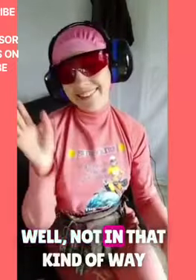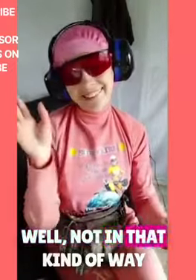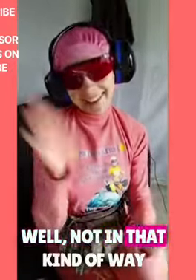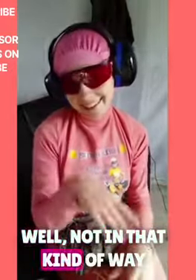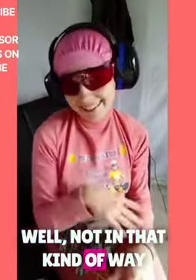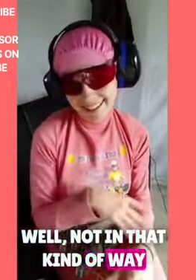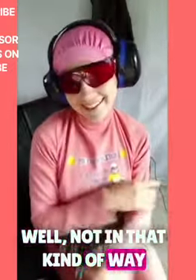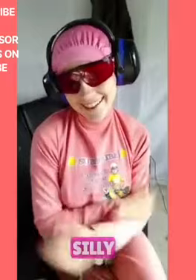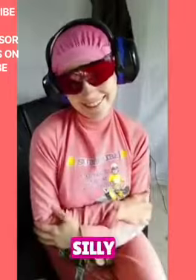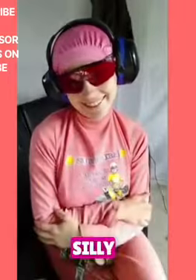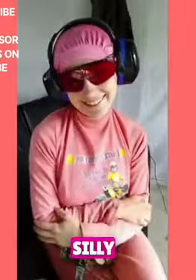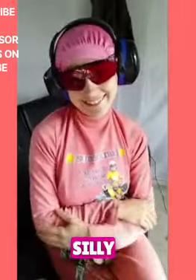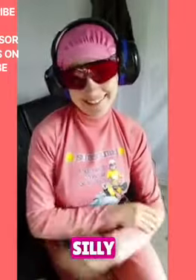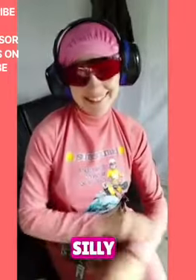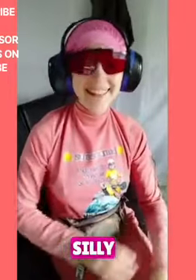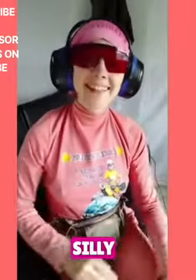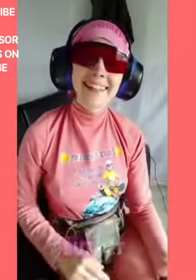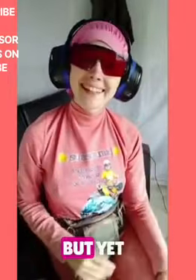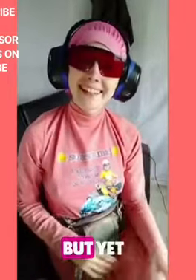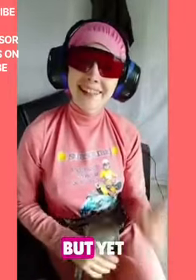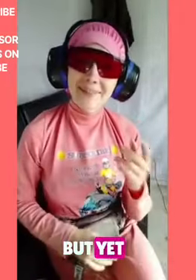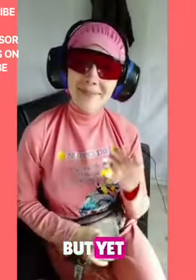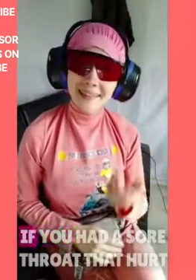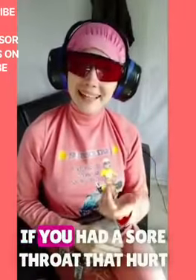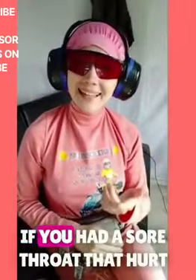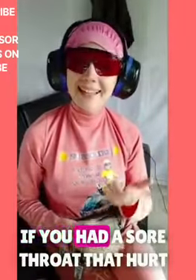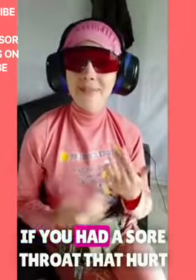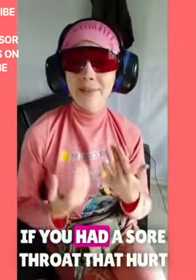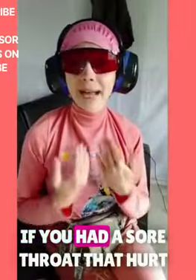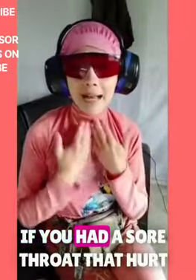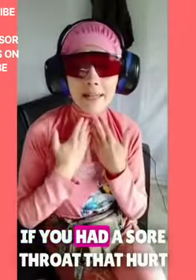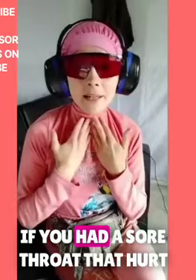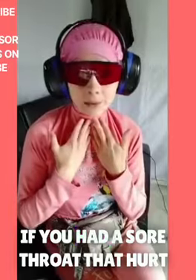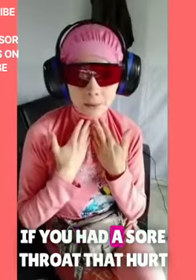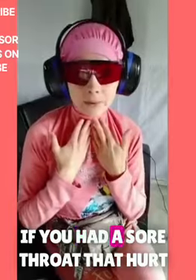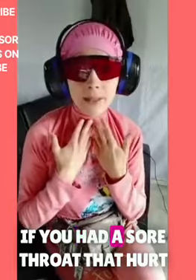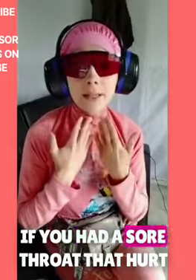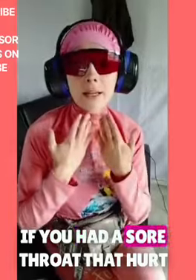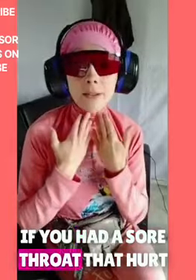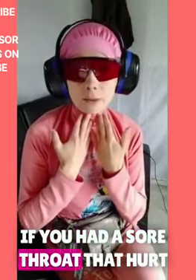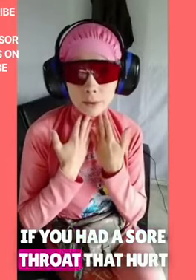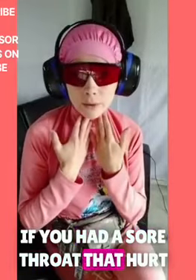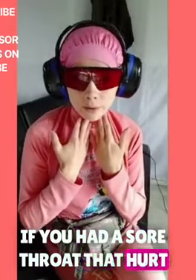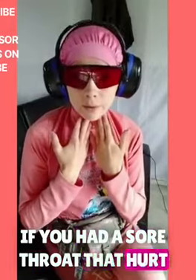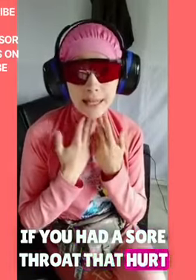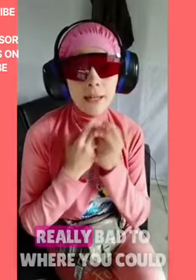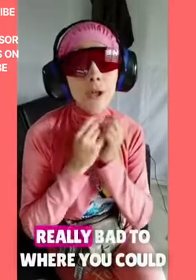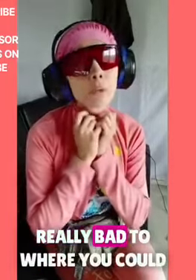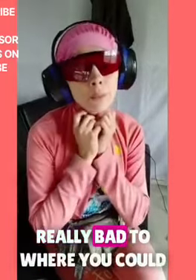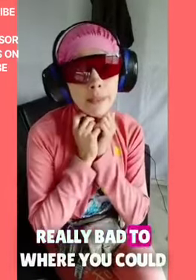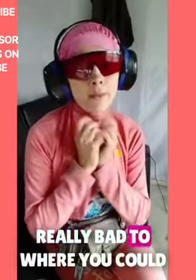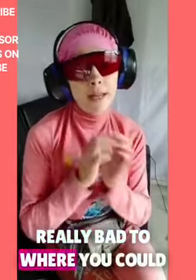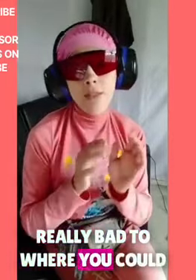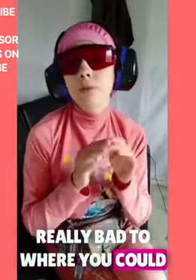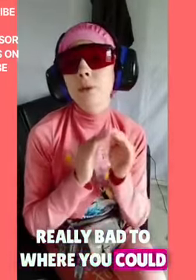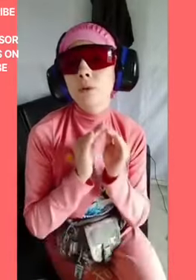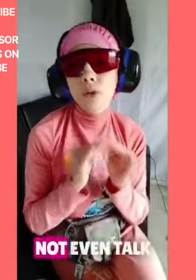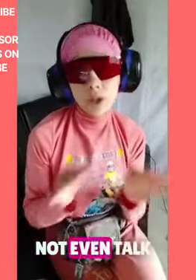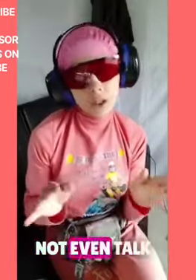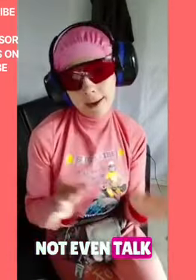that kind of way, silly. But yeah, if you had a sore throat that hurt really bad to where you could not even